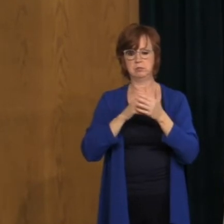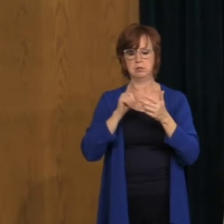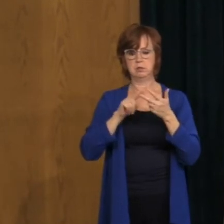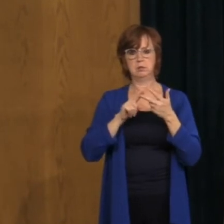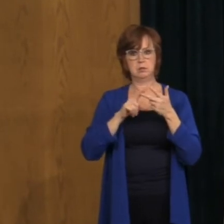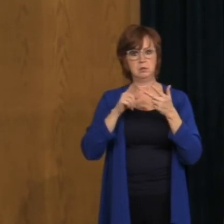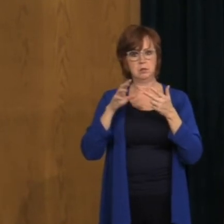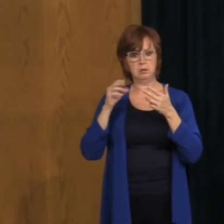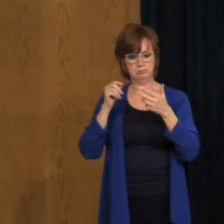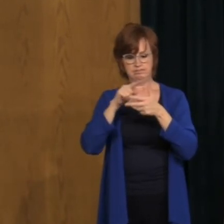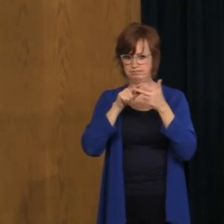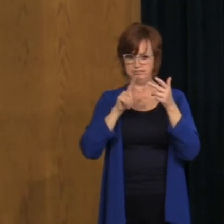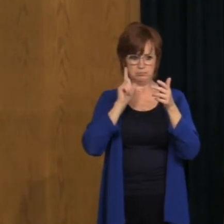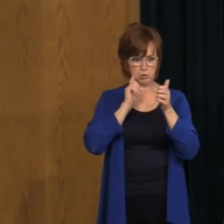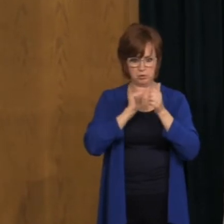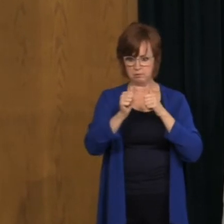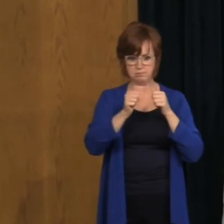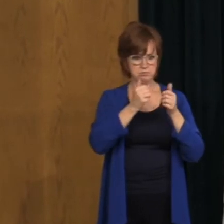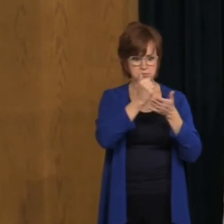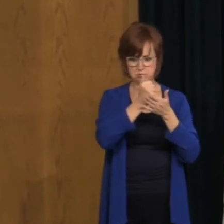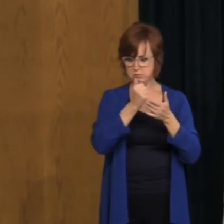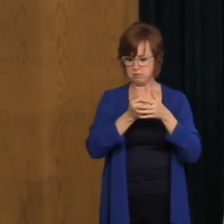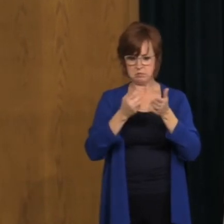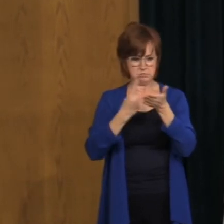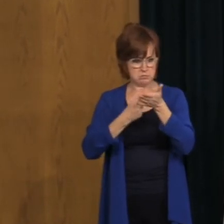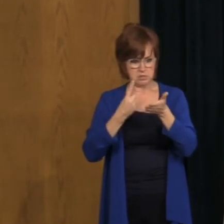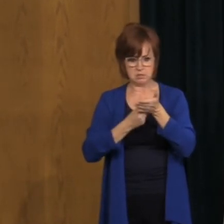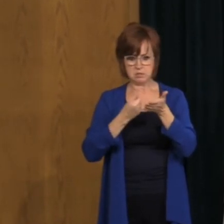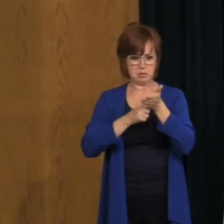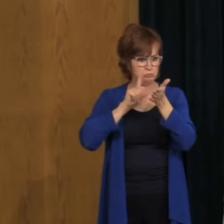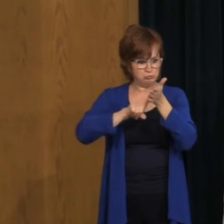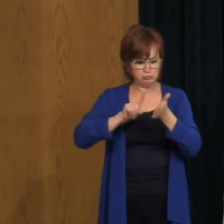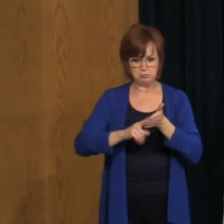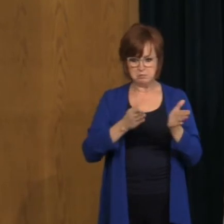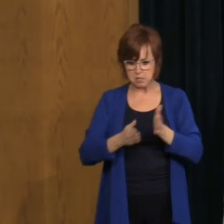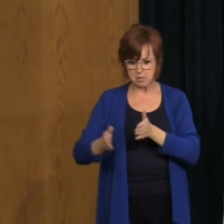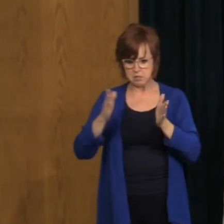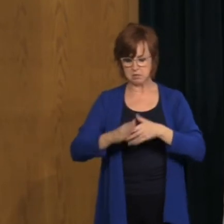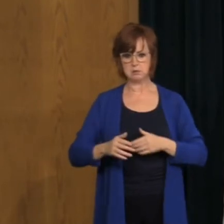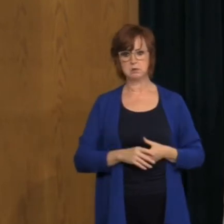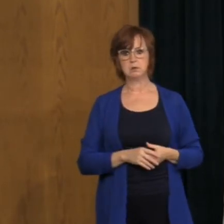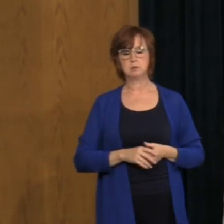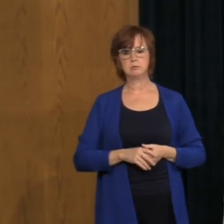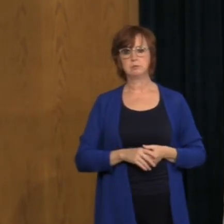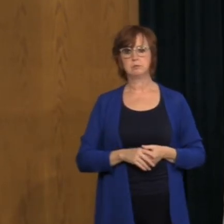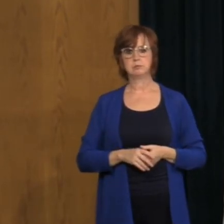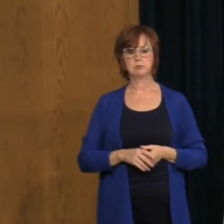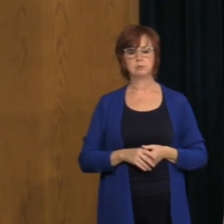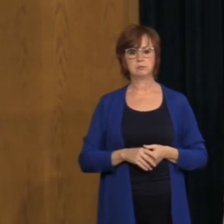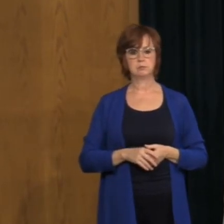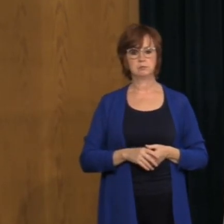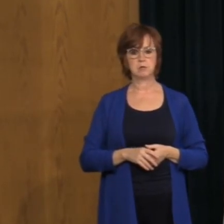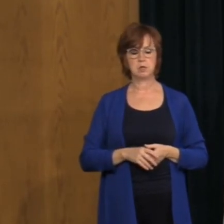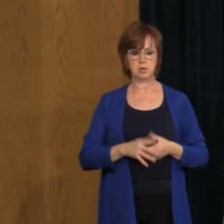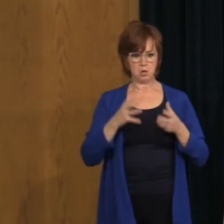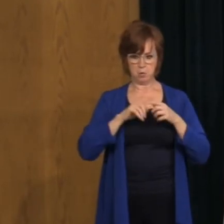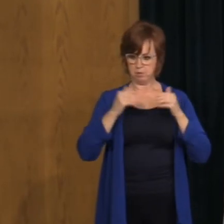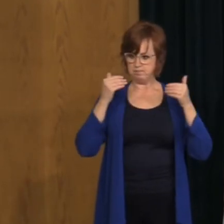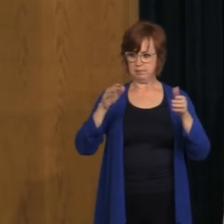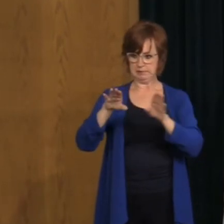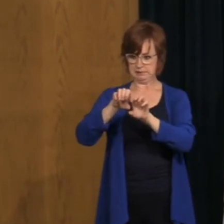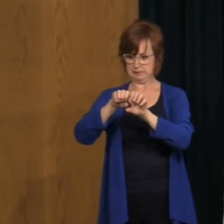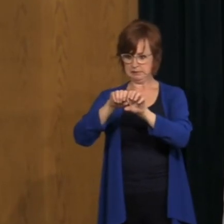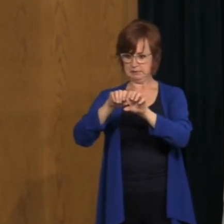we're able to open safely, but B, also an eye if there is a way for us to open and